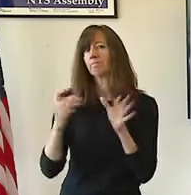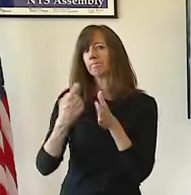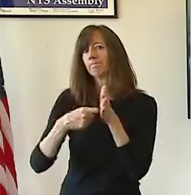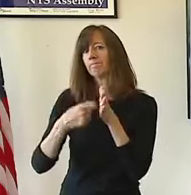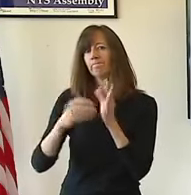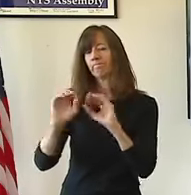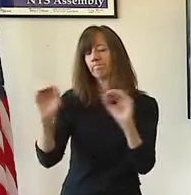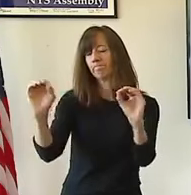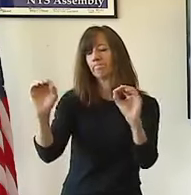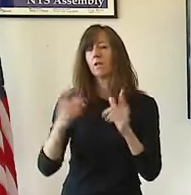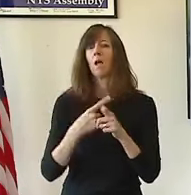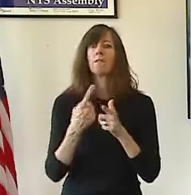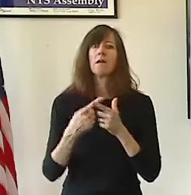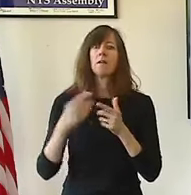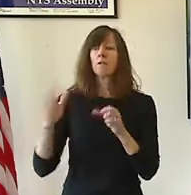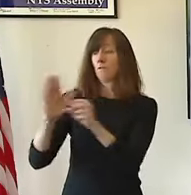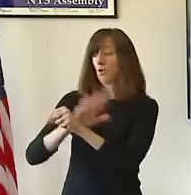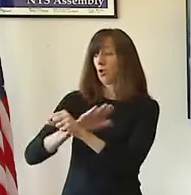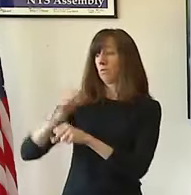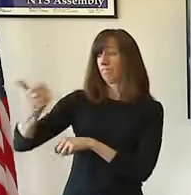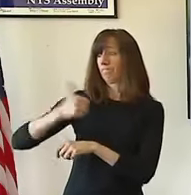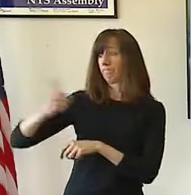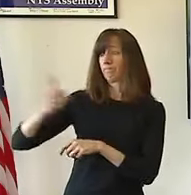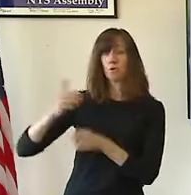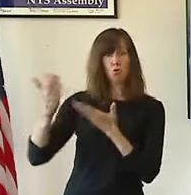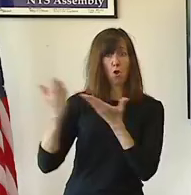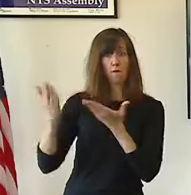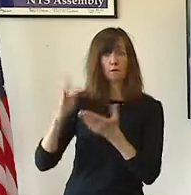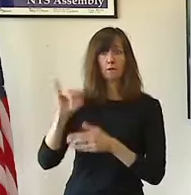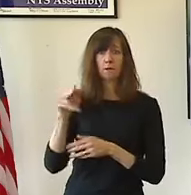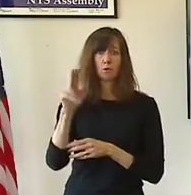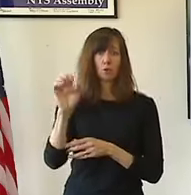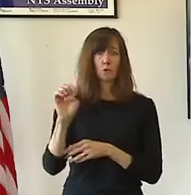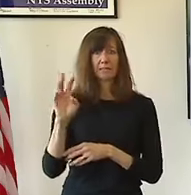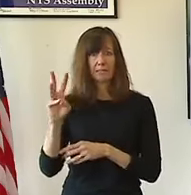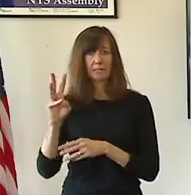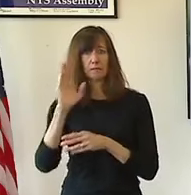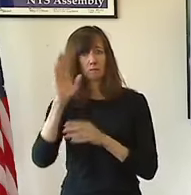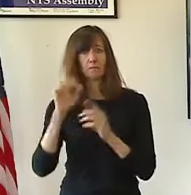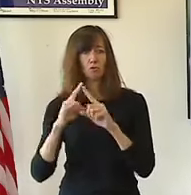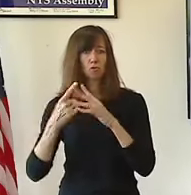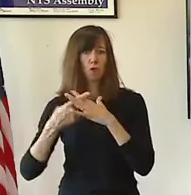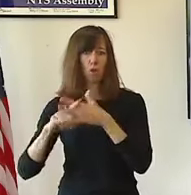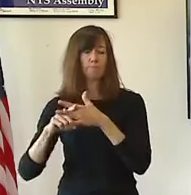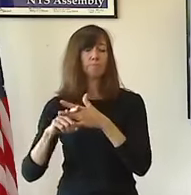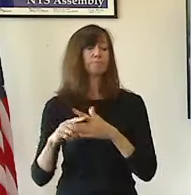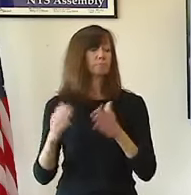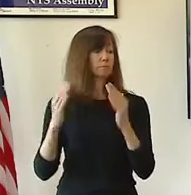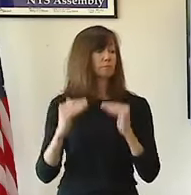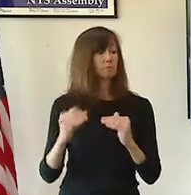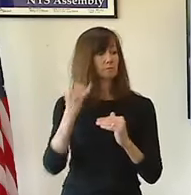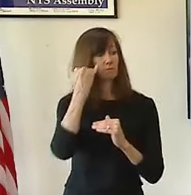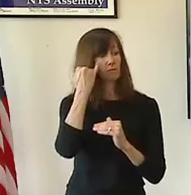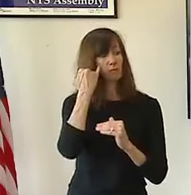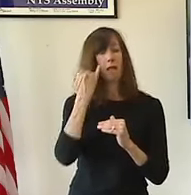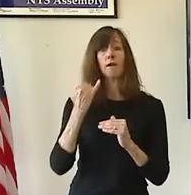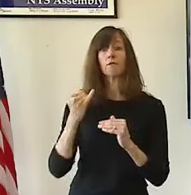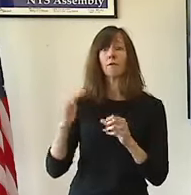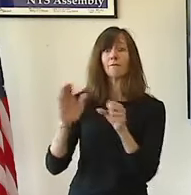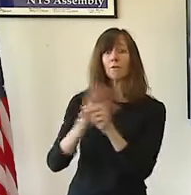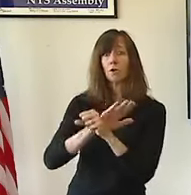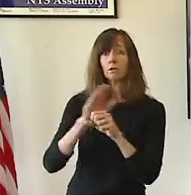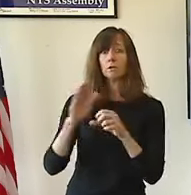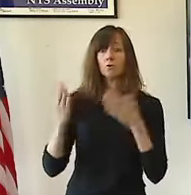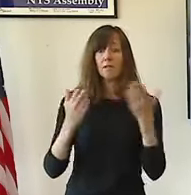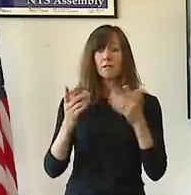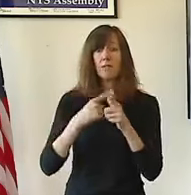service begins tomorrow, June 6th. If we are in phase 4, do we still have to wear masks? Ask Megan. So